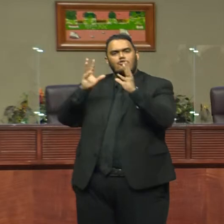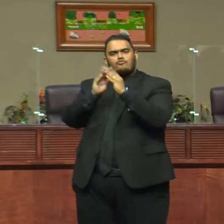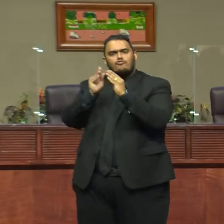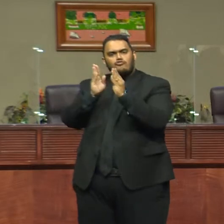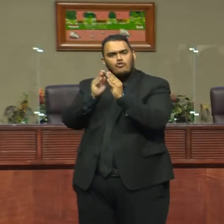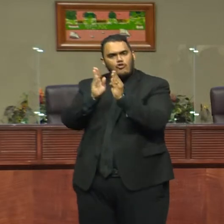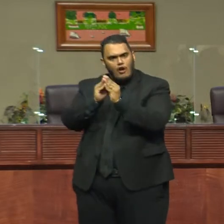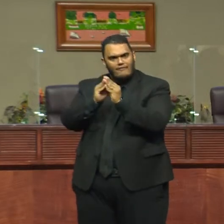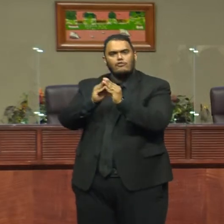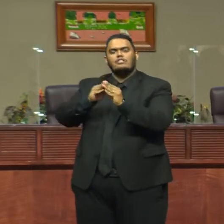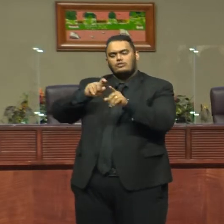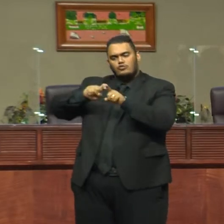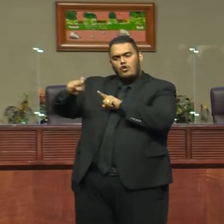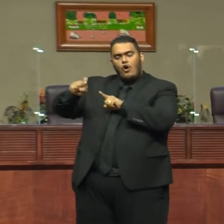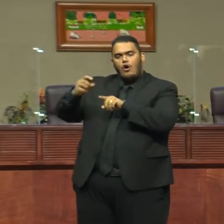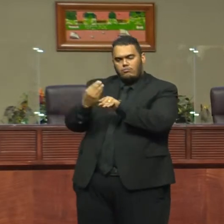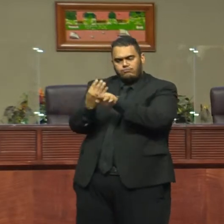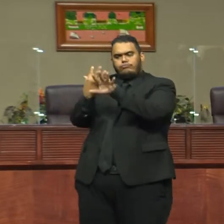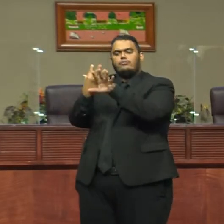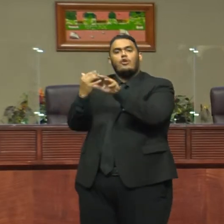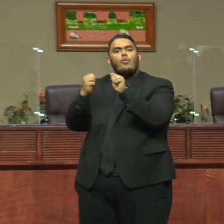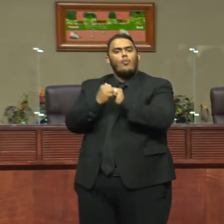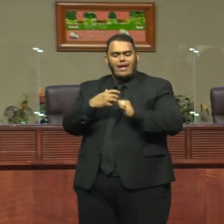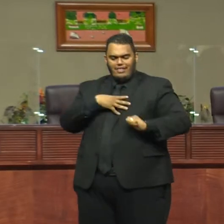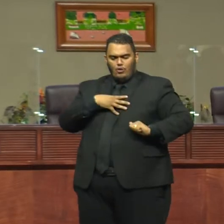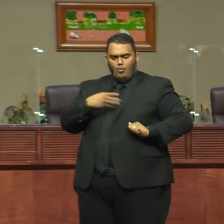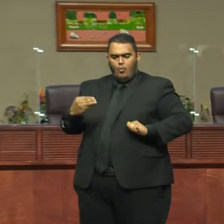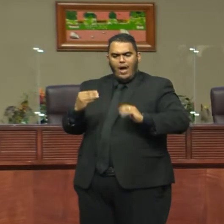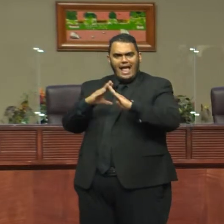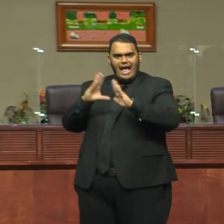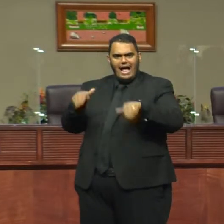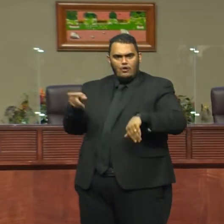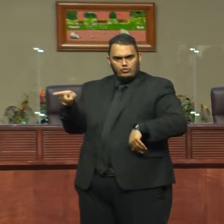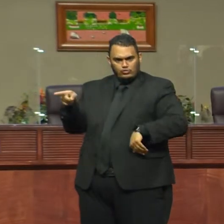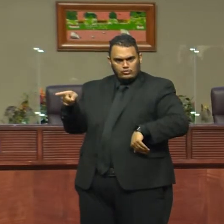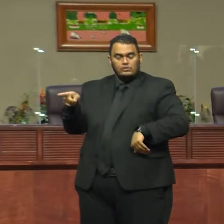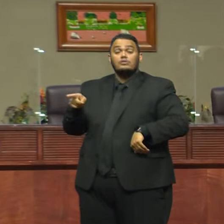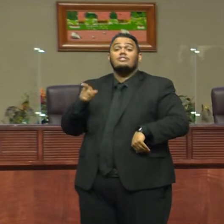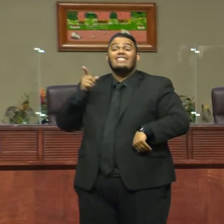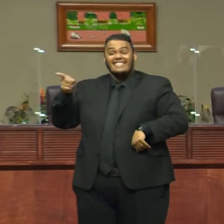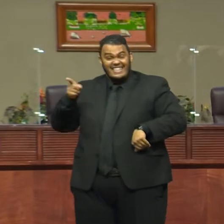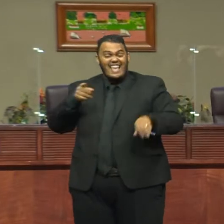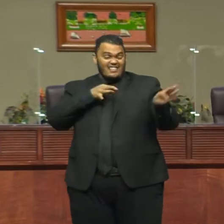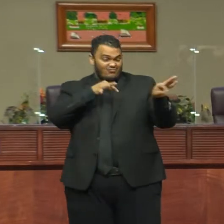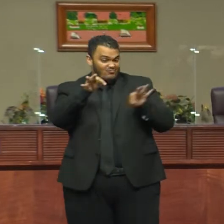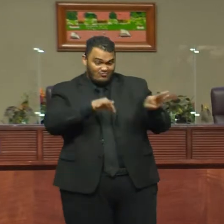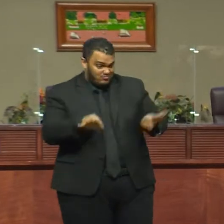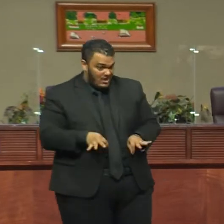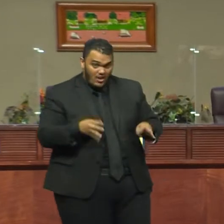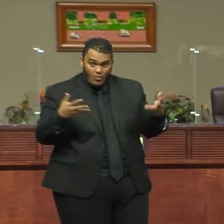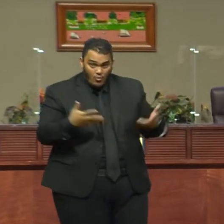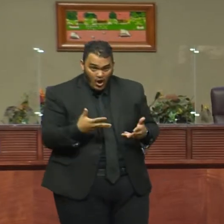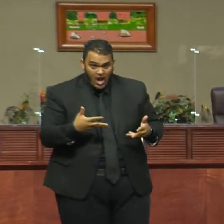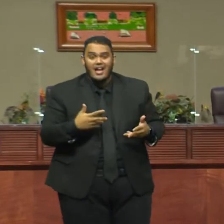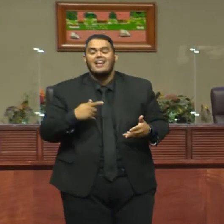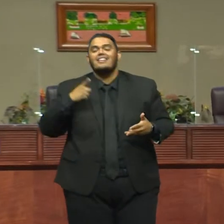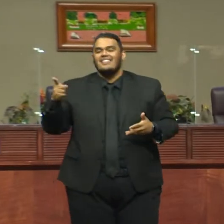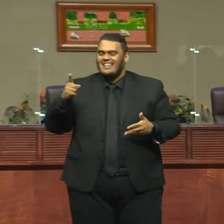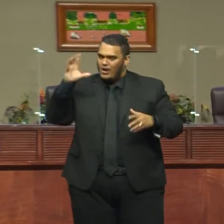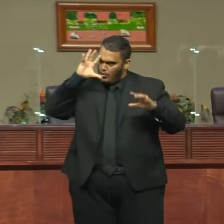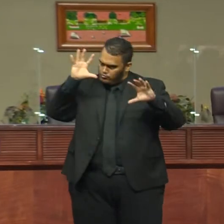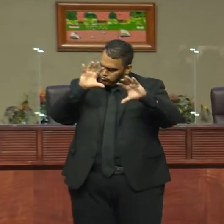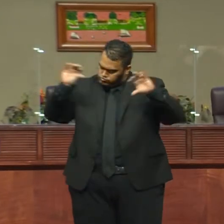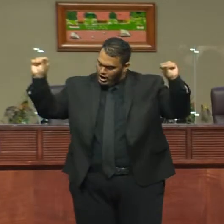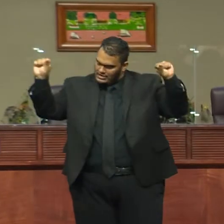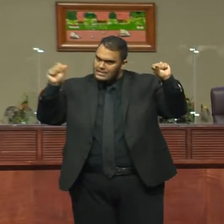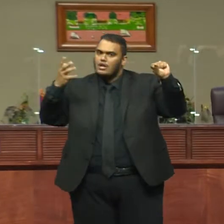House IGA office, and they reiterated the president's commitment to getting 300 million shots in